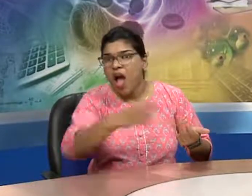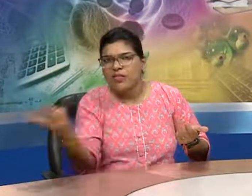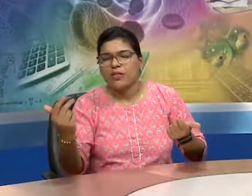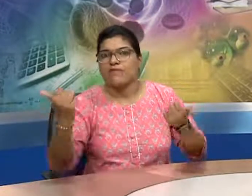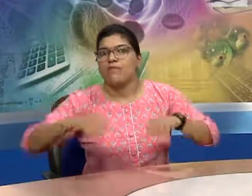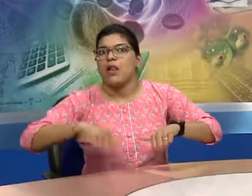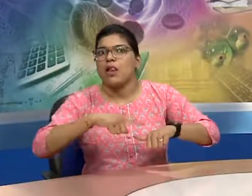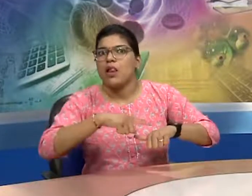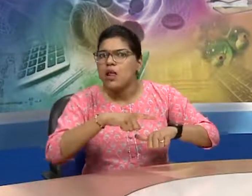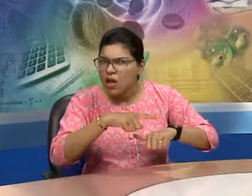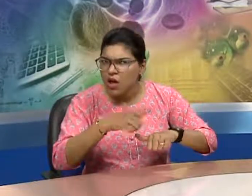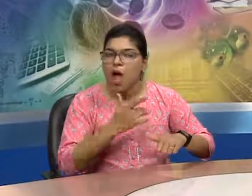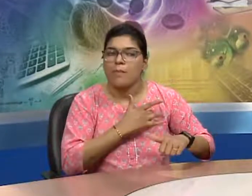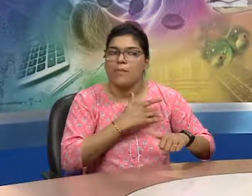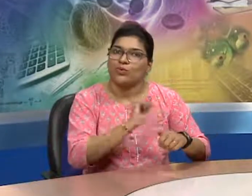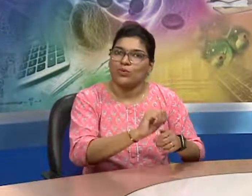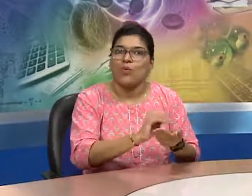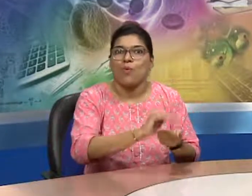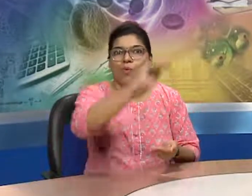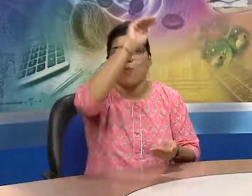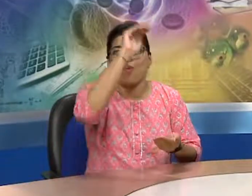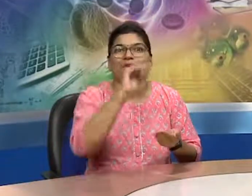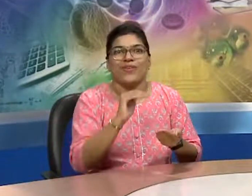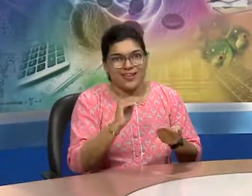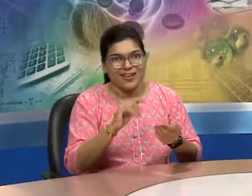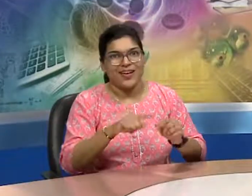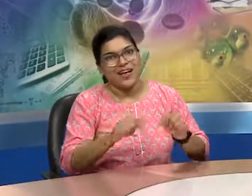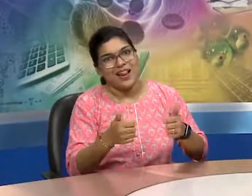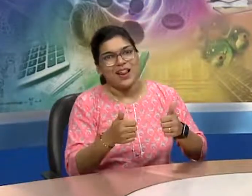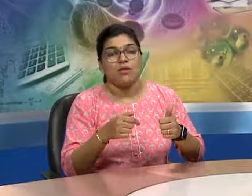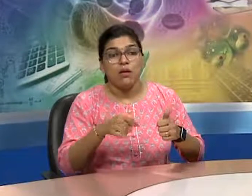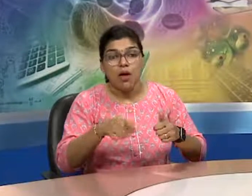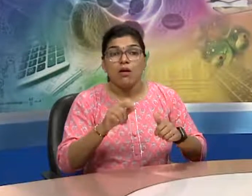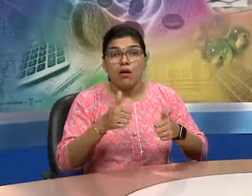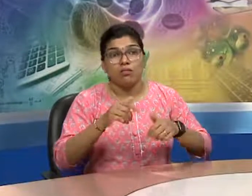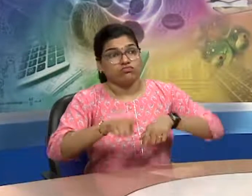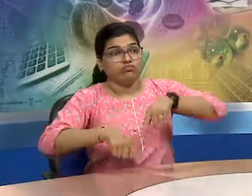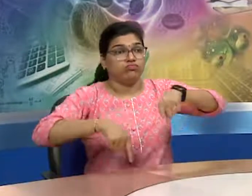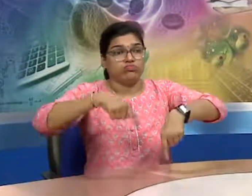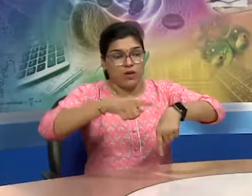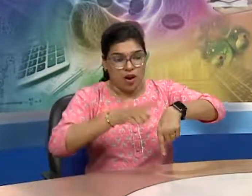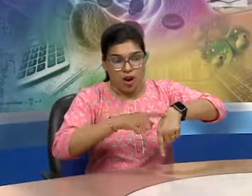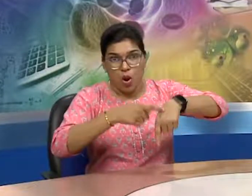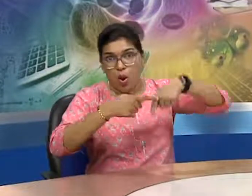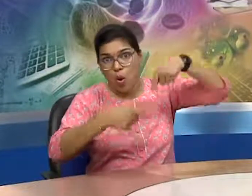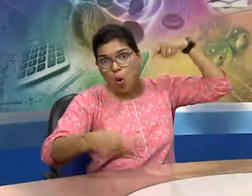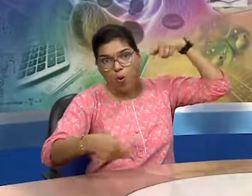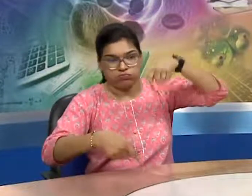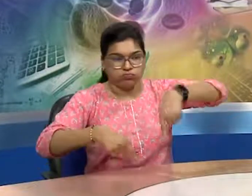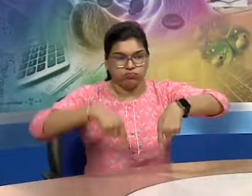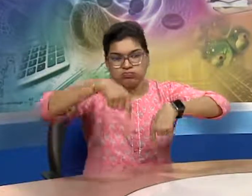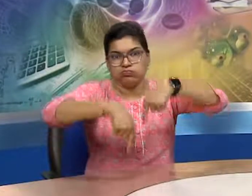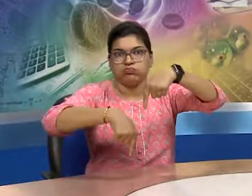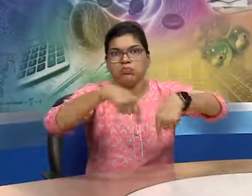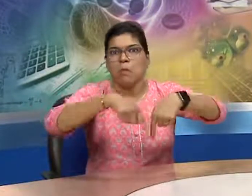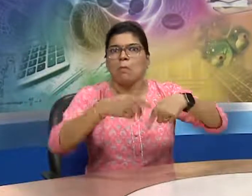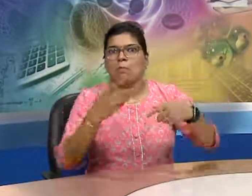both these are desert animals and they have the adaptability to